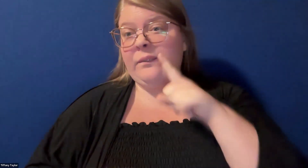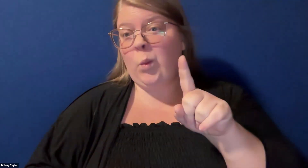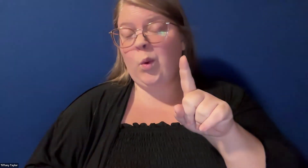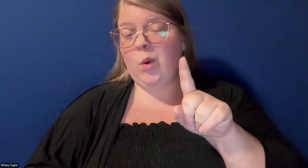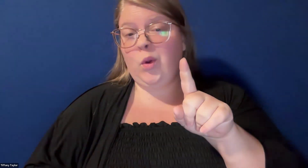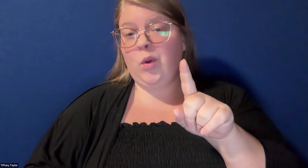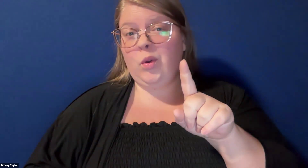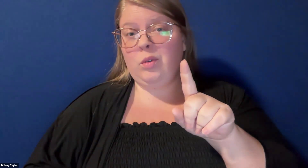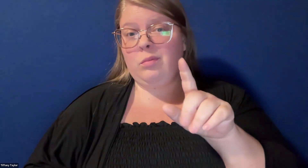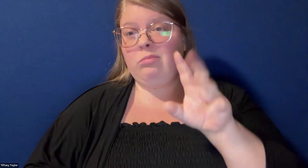site.